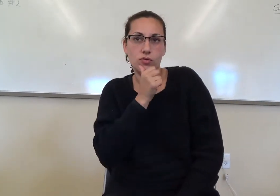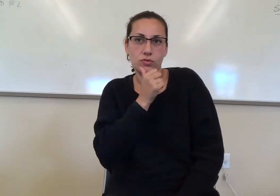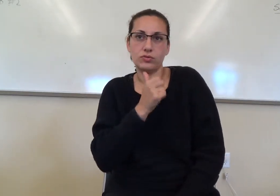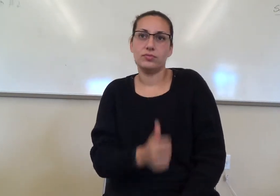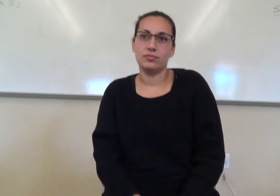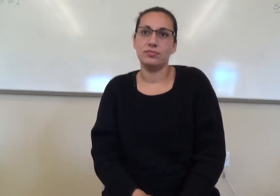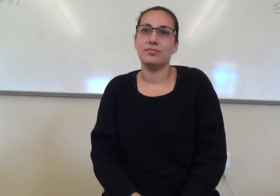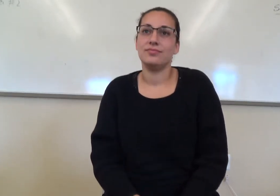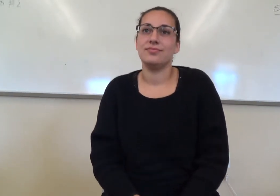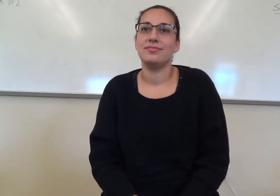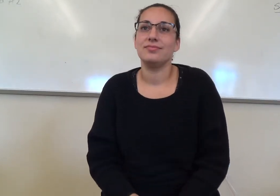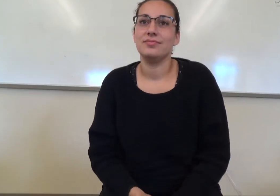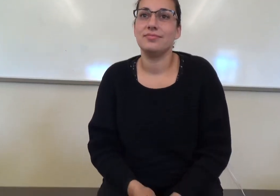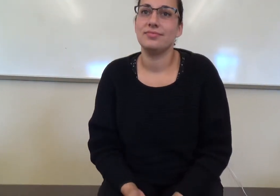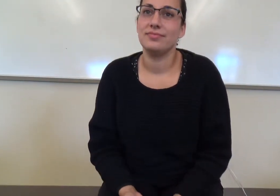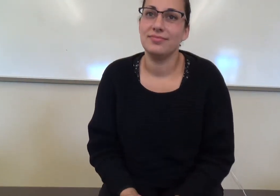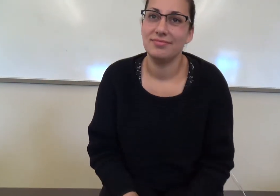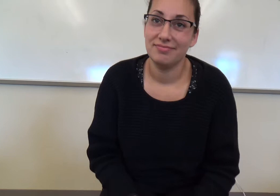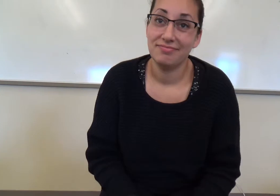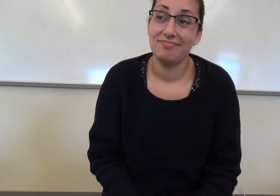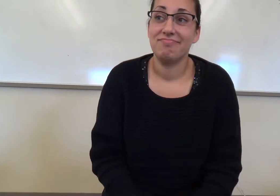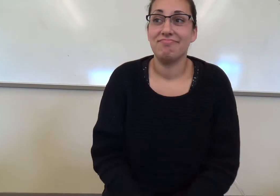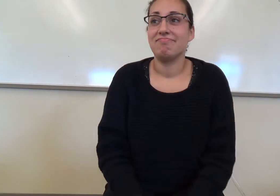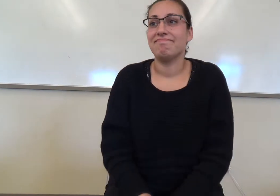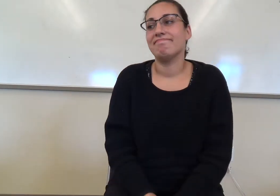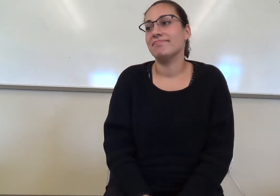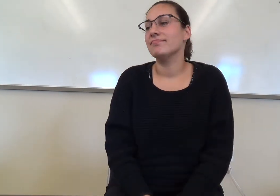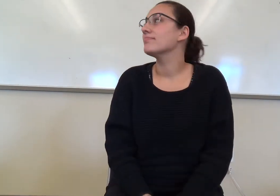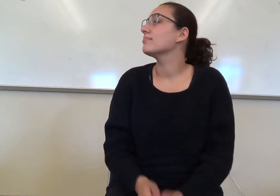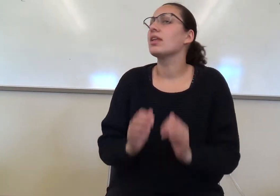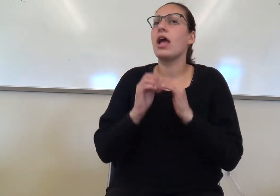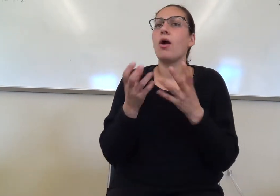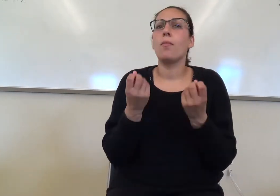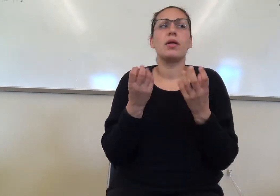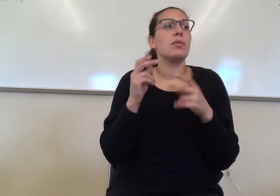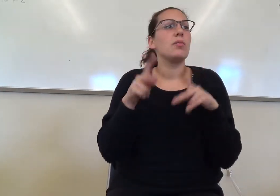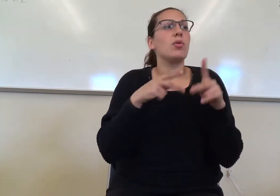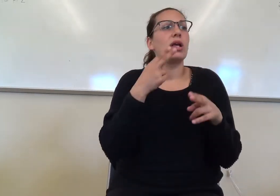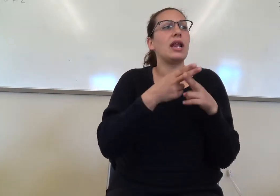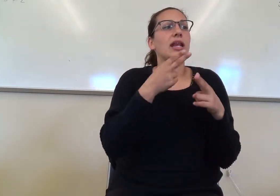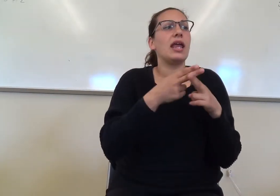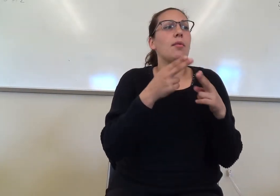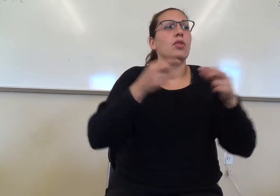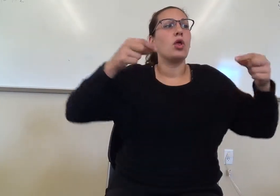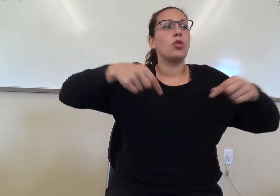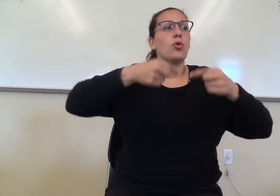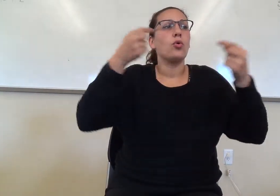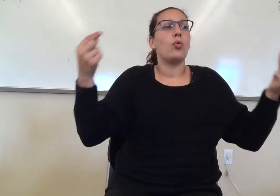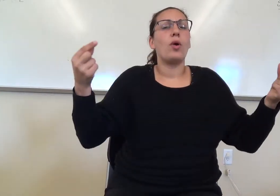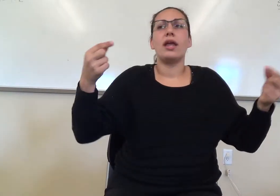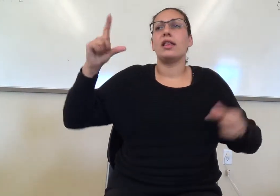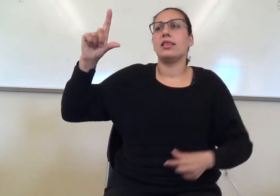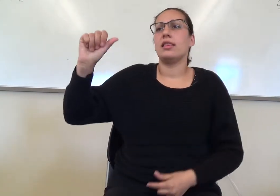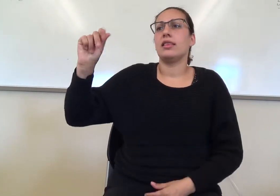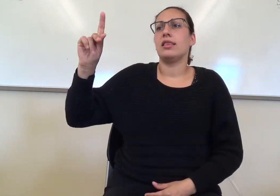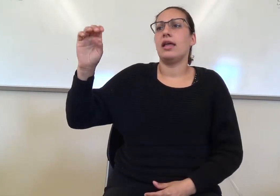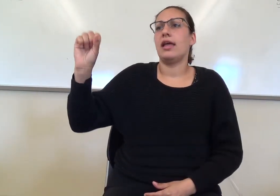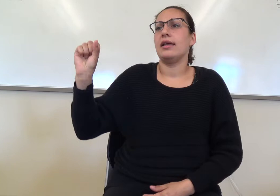could get it back into this order. How many people can name the Great Lakes off the top of your head?